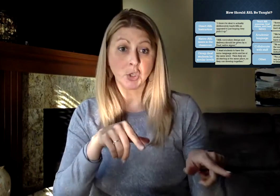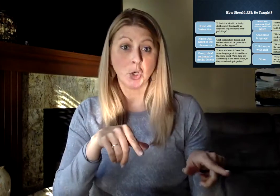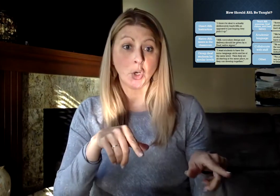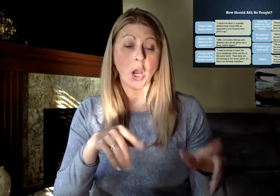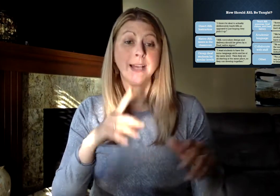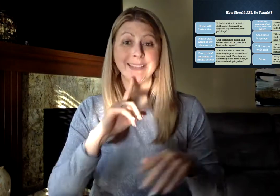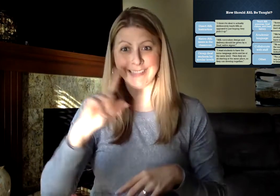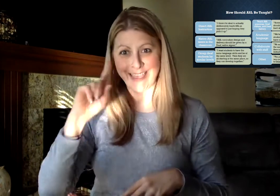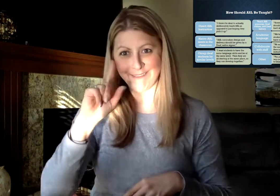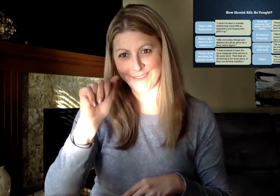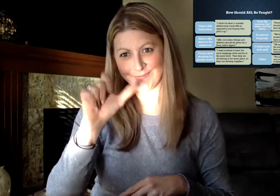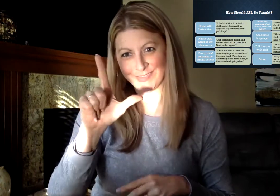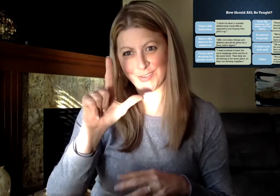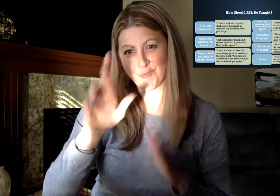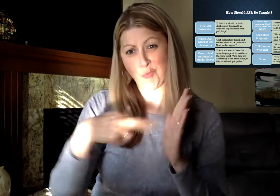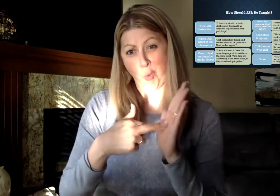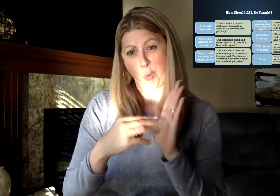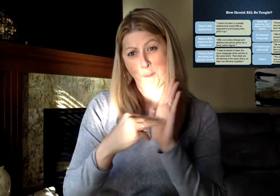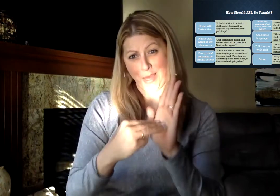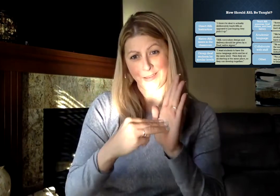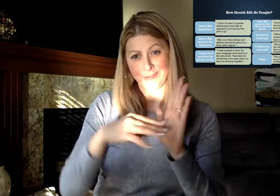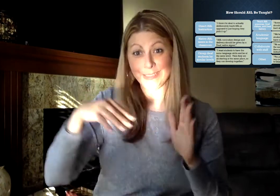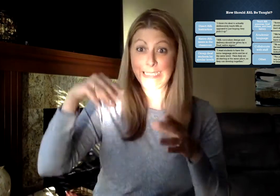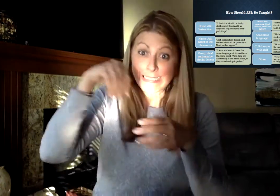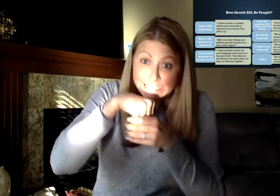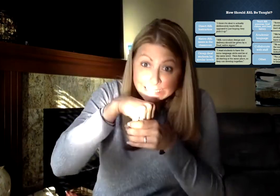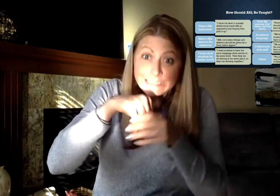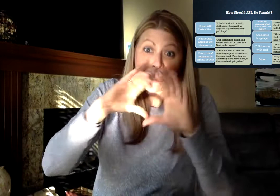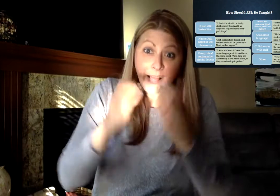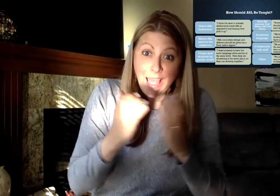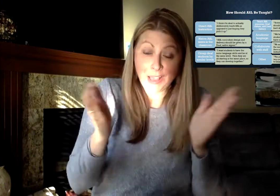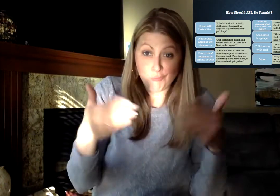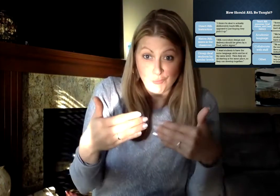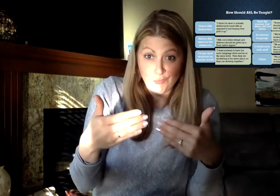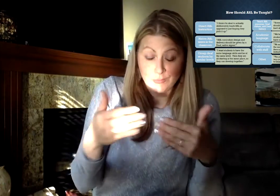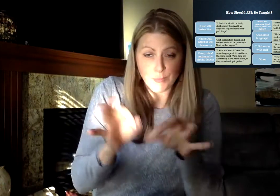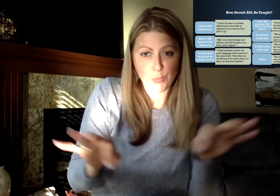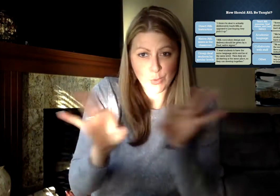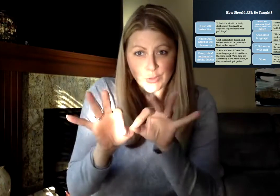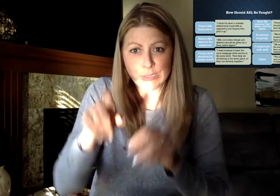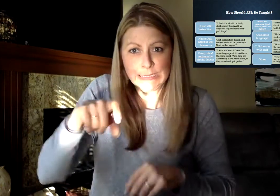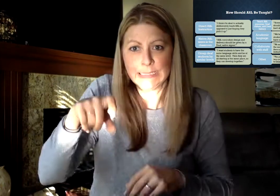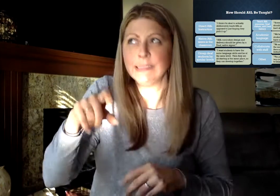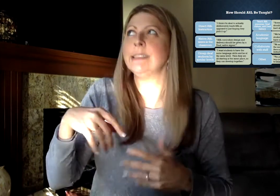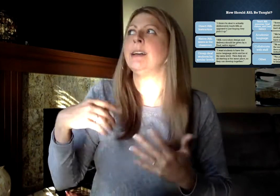answer was we need deaf and ASL role models in the classroom. That's very